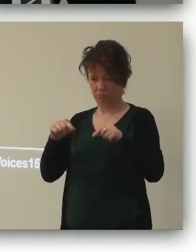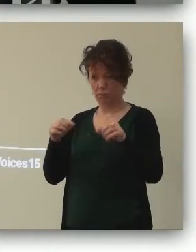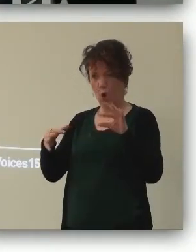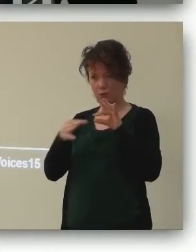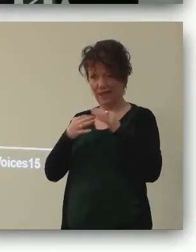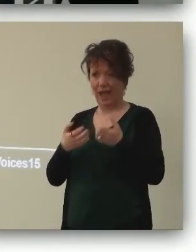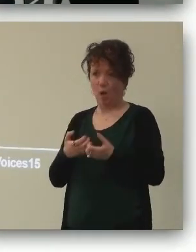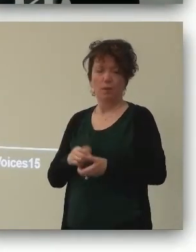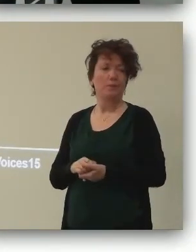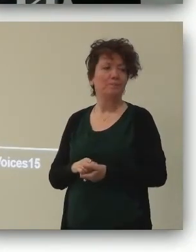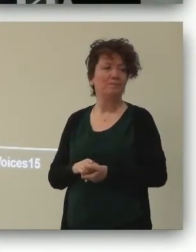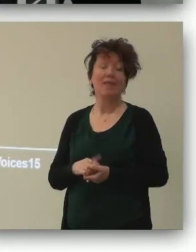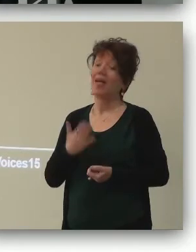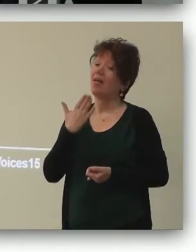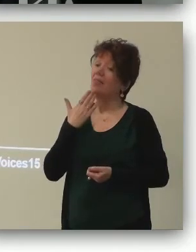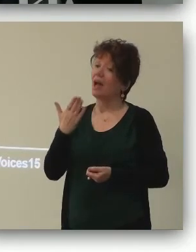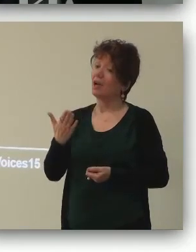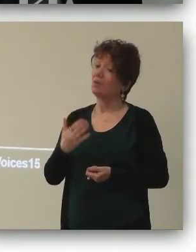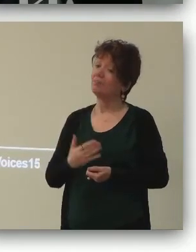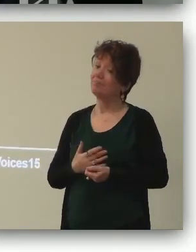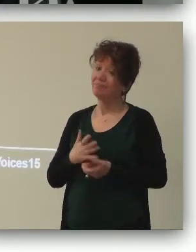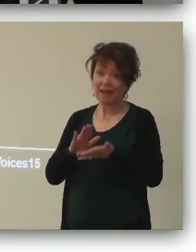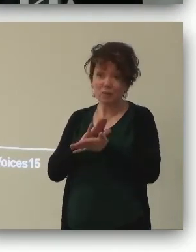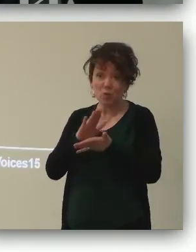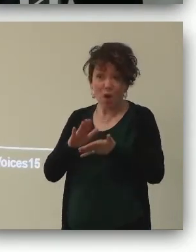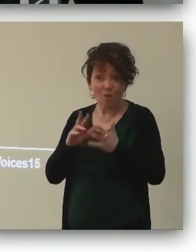think. So thank you very much. Hope you've enjoyed it.